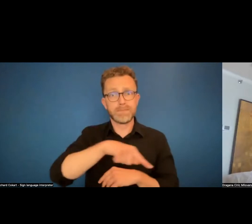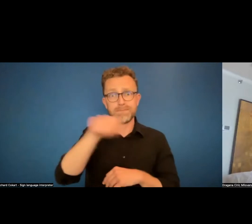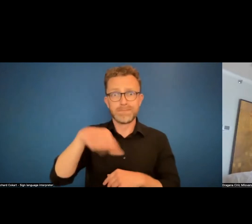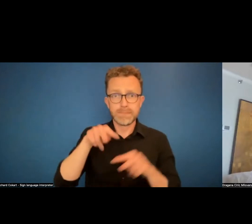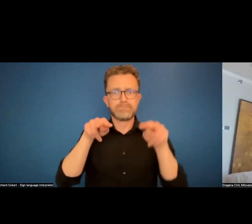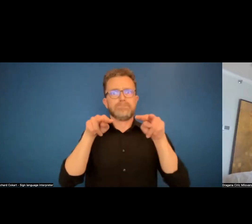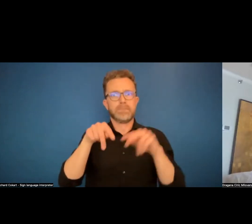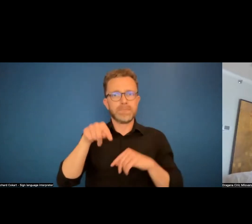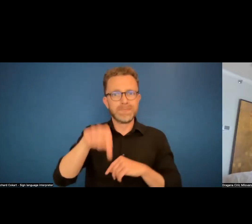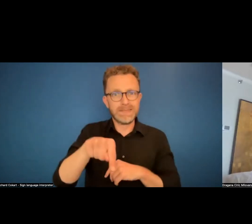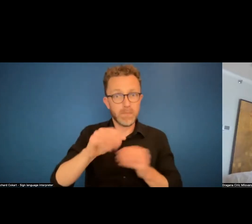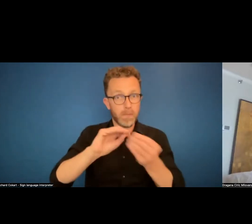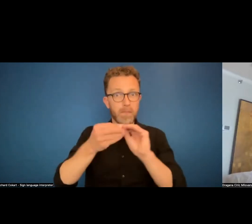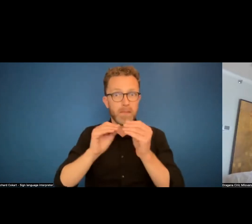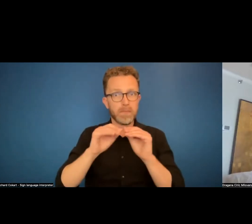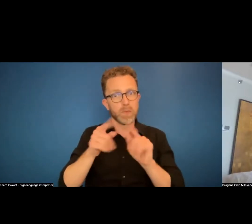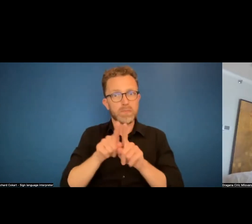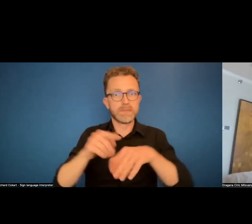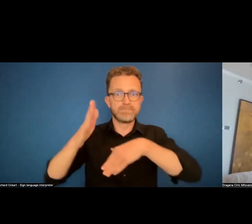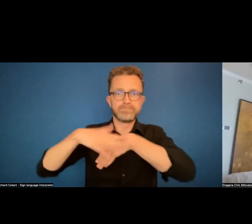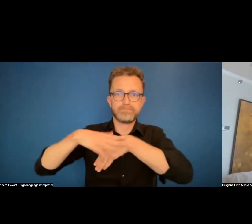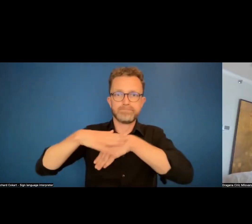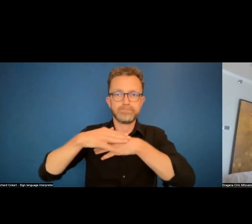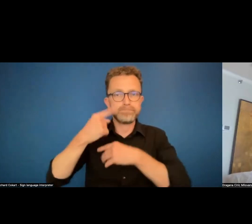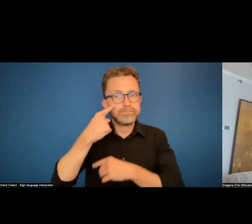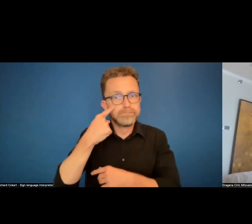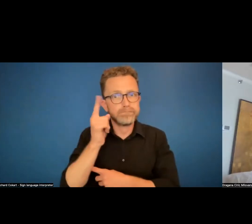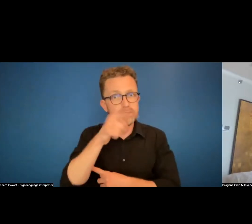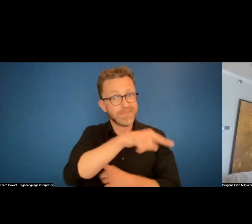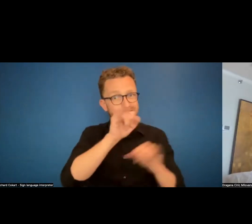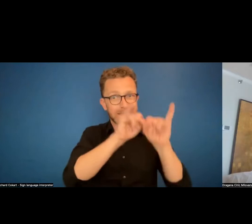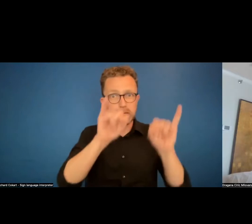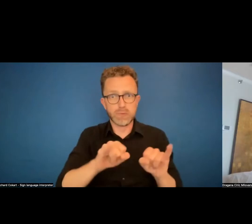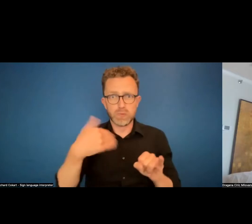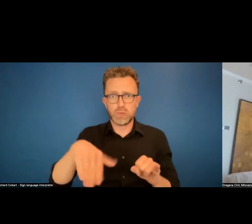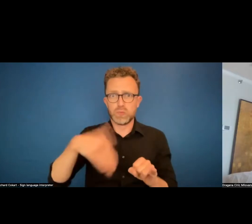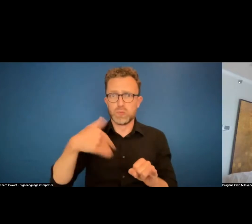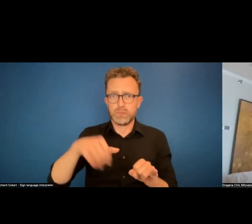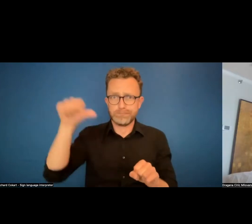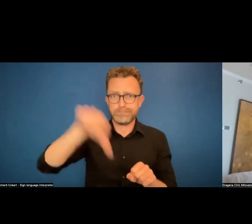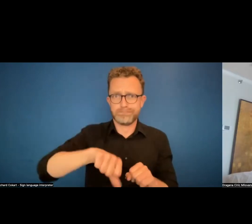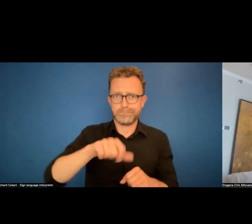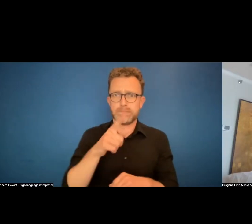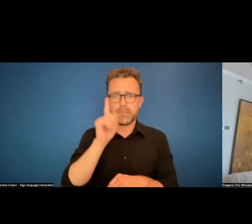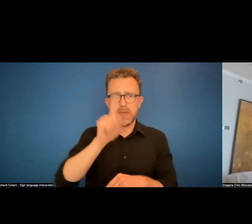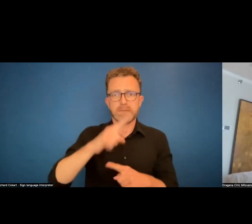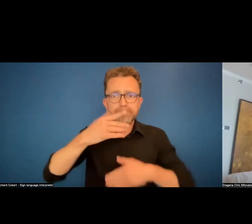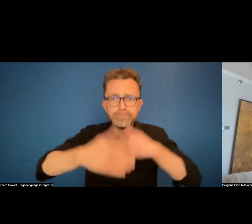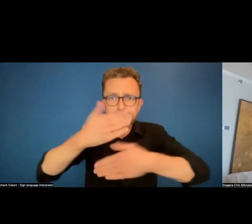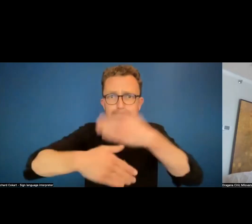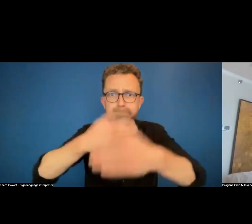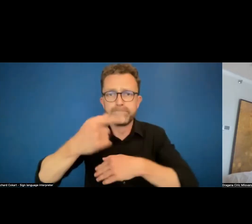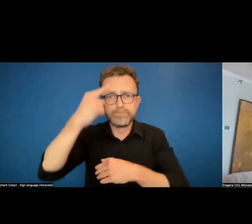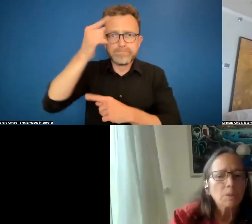rights violations of children and adults with disabilities in institutional settings. Thank you.